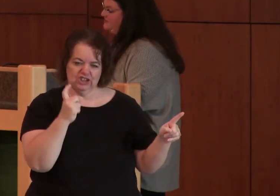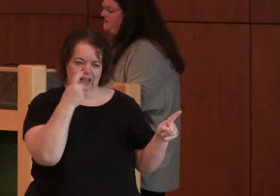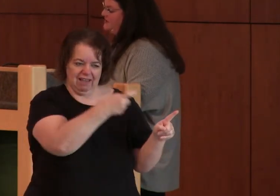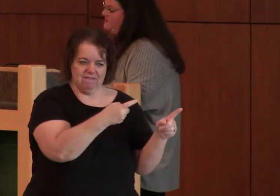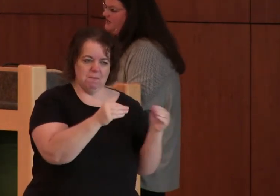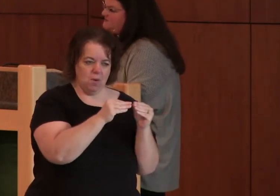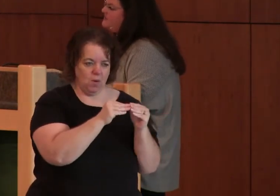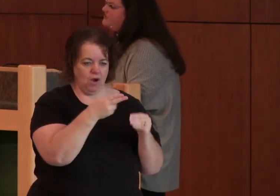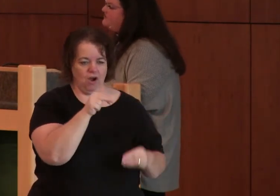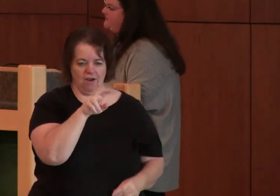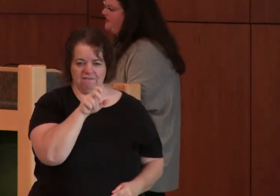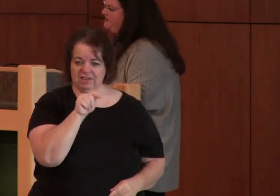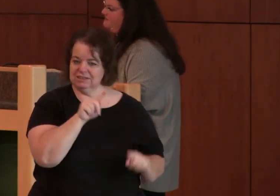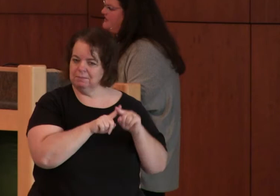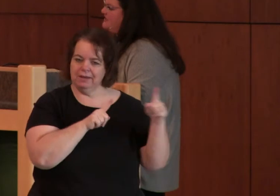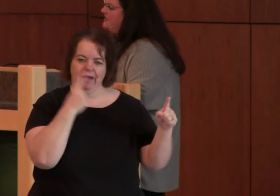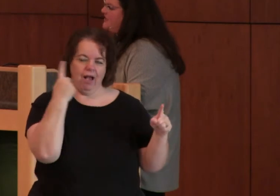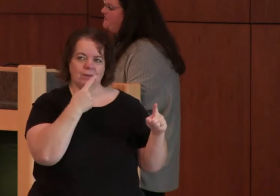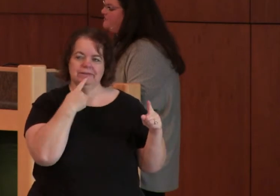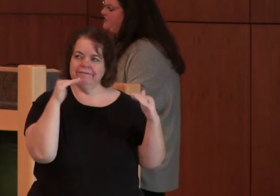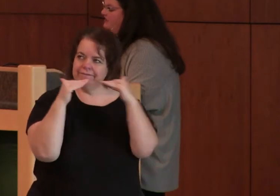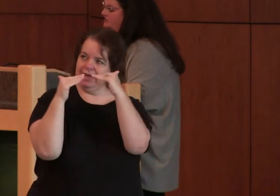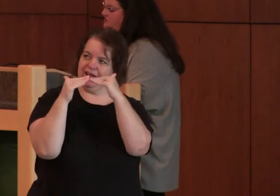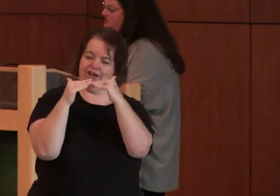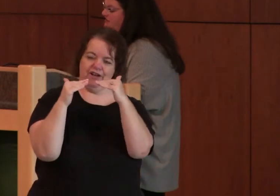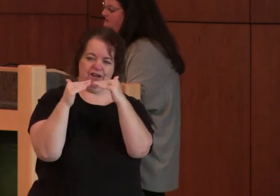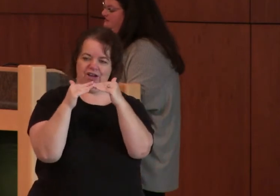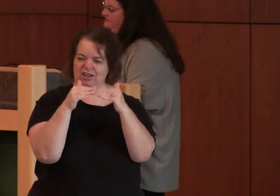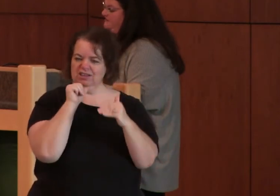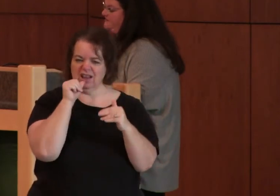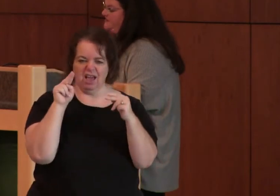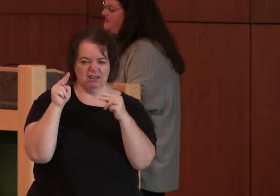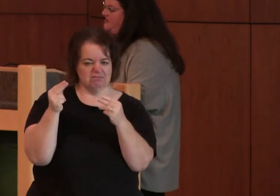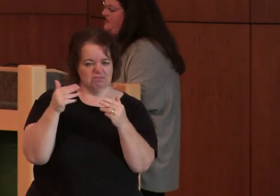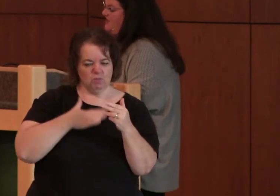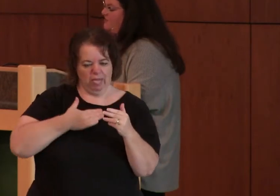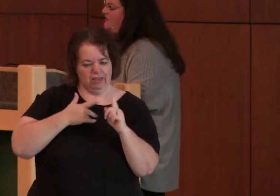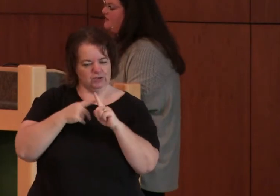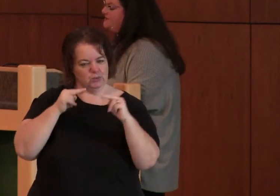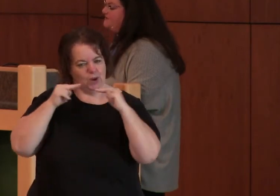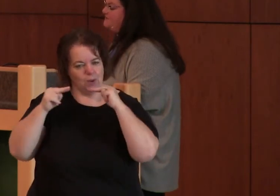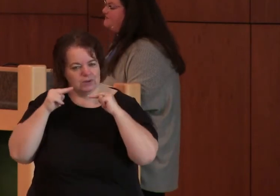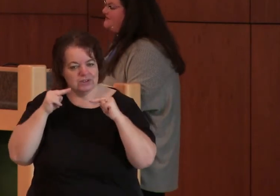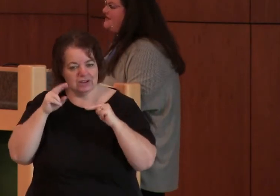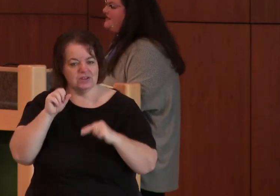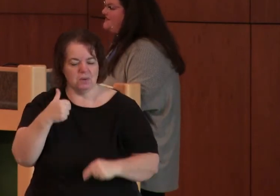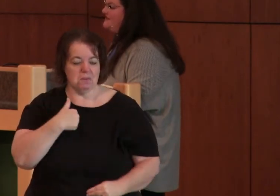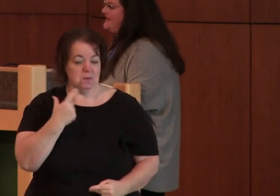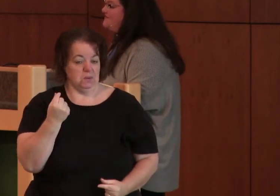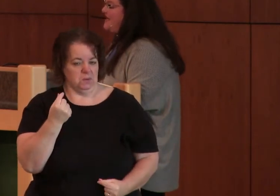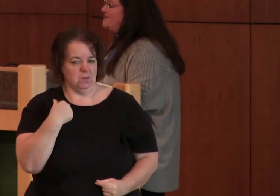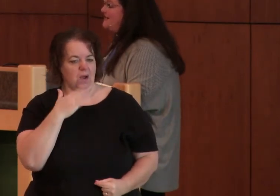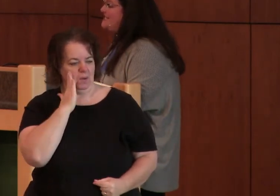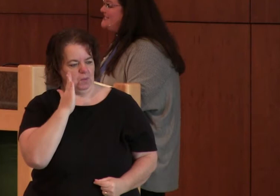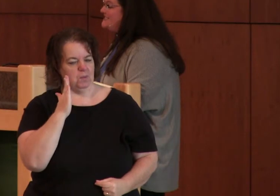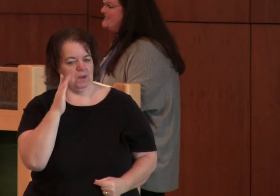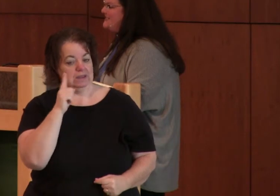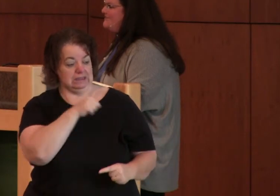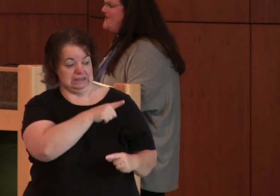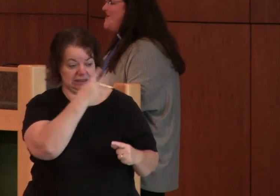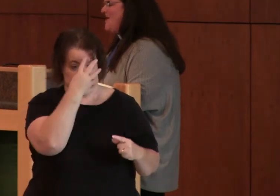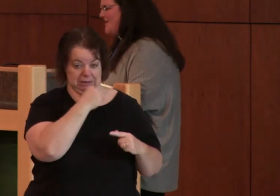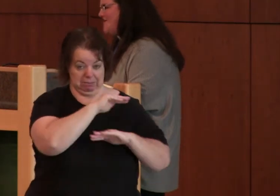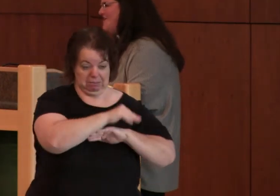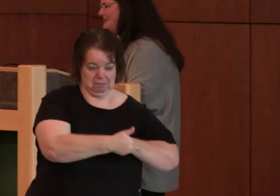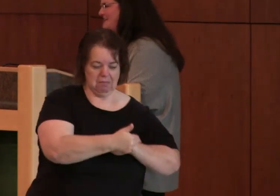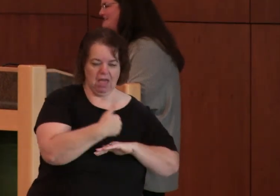do, but he's much too fair. He'll never renegotiate. I know what I'll do. In the dead of night when he's